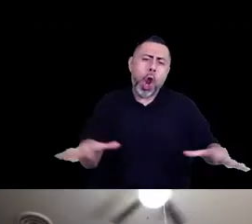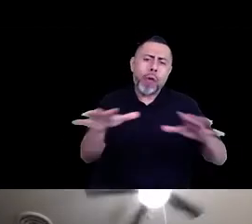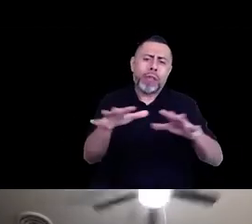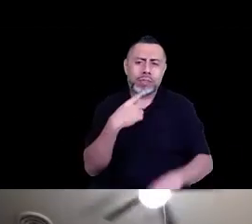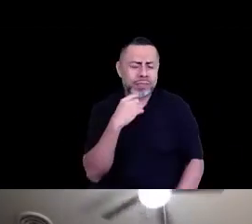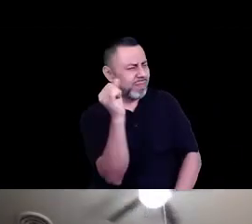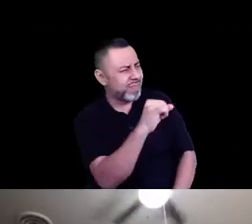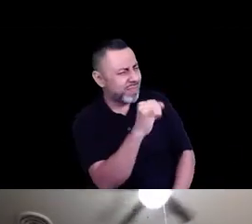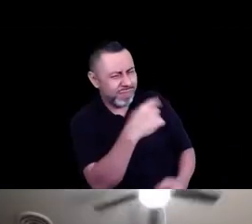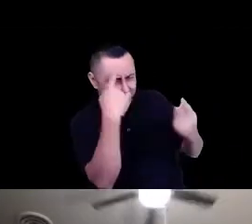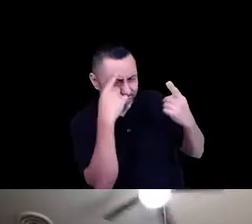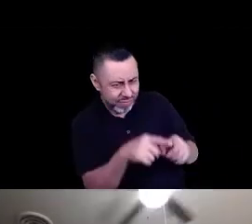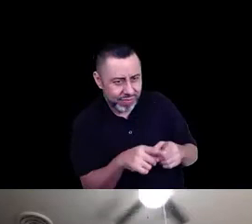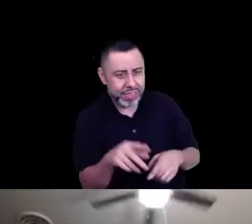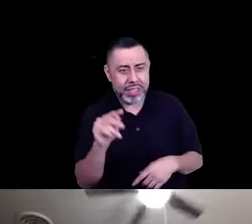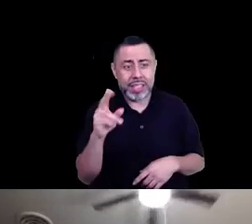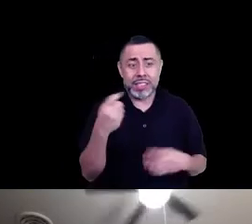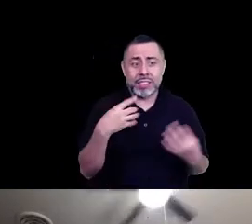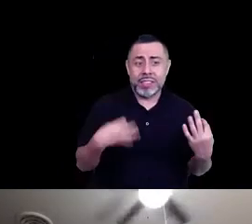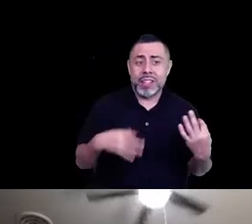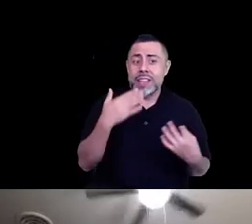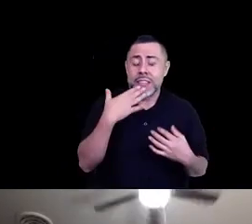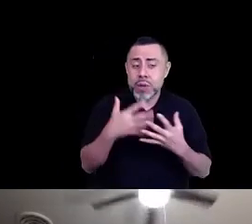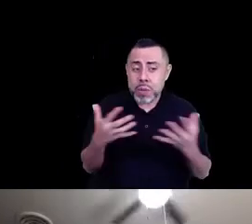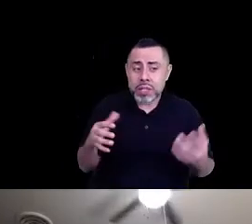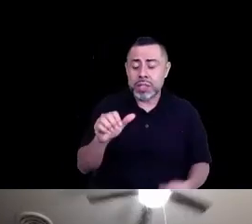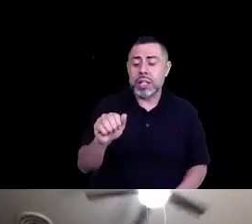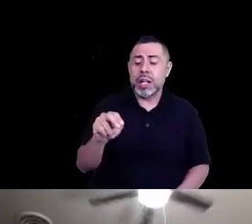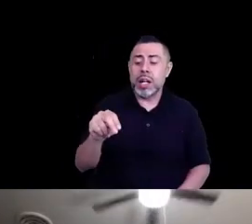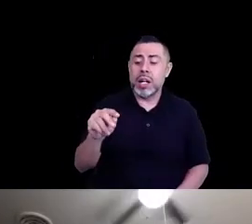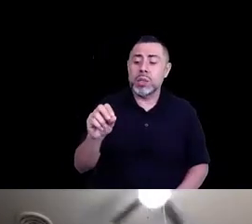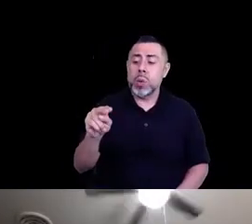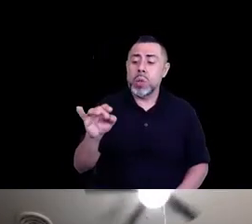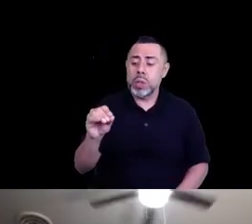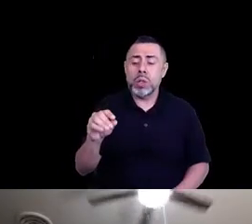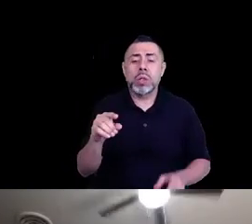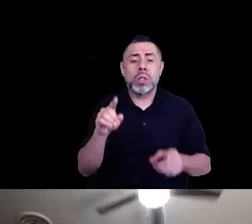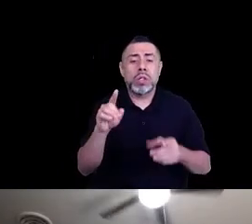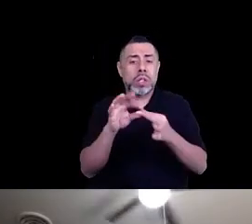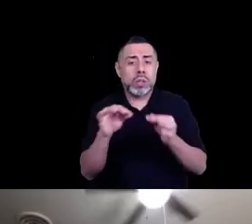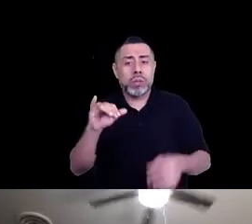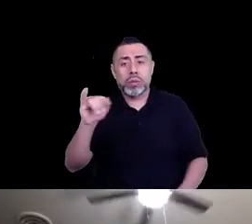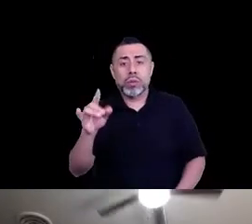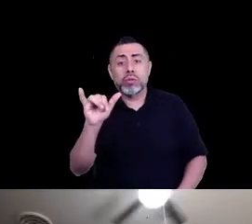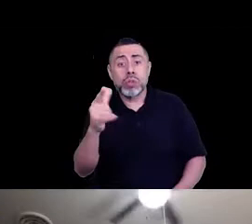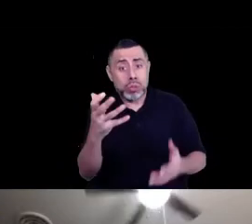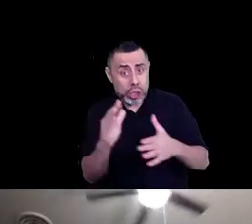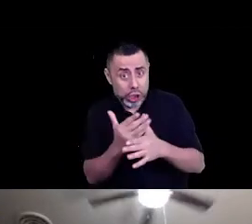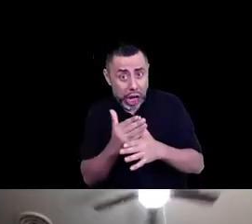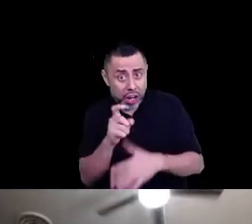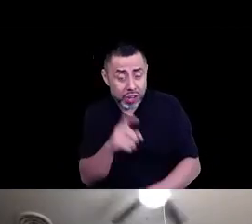Thank you very much, Antonio and Frank, for your comments. And would Judy Shapiro like to share?